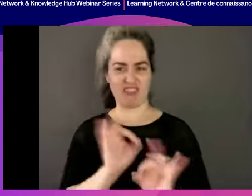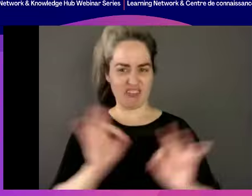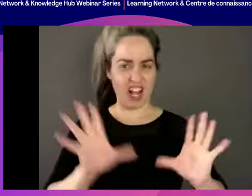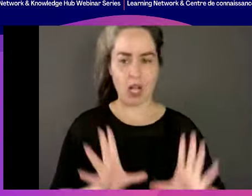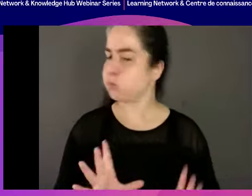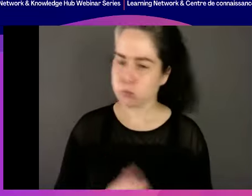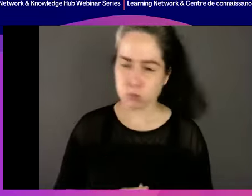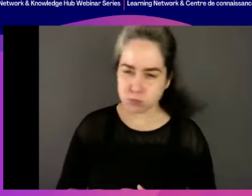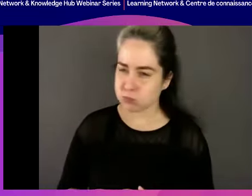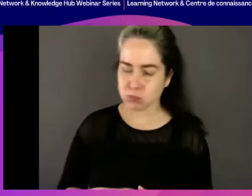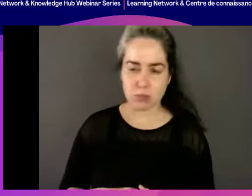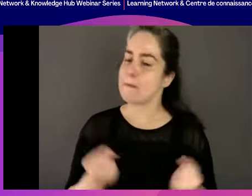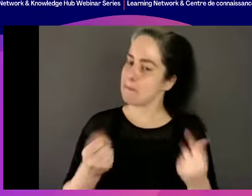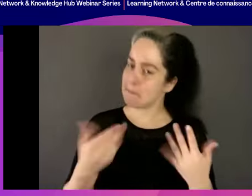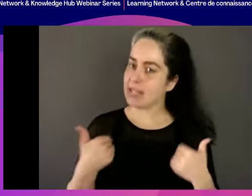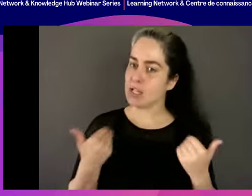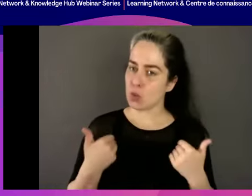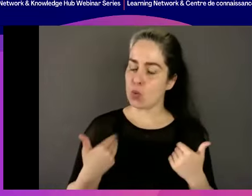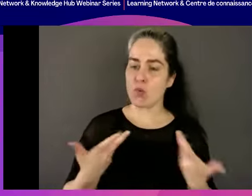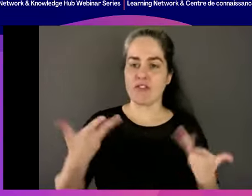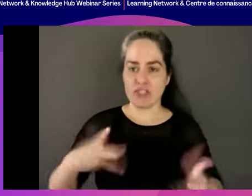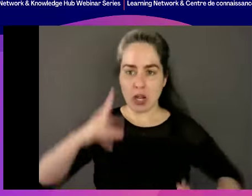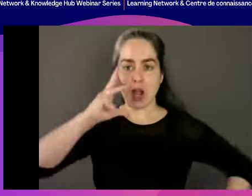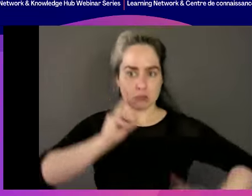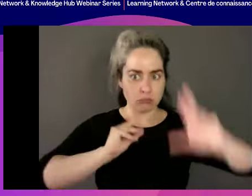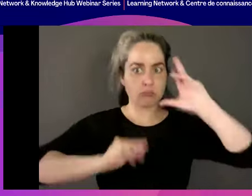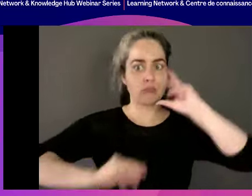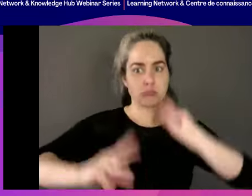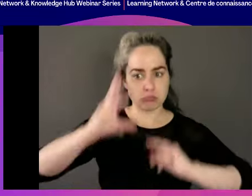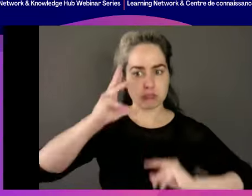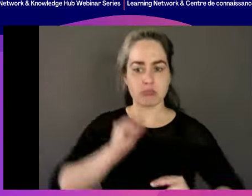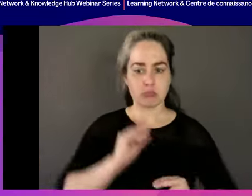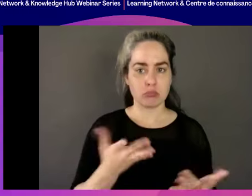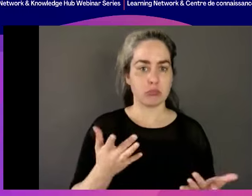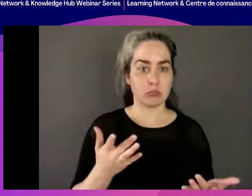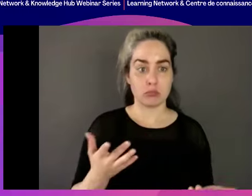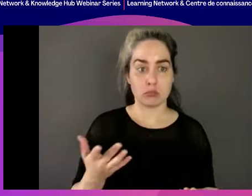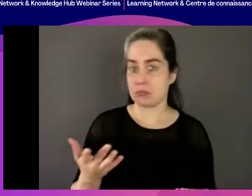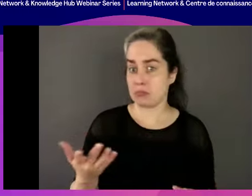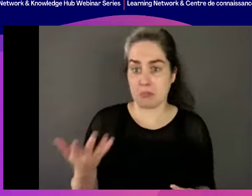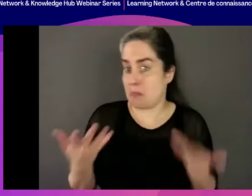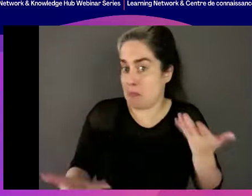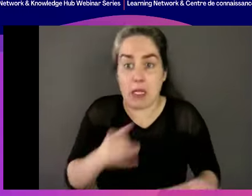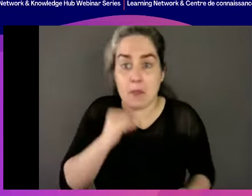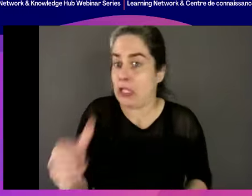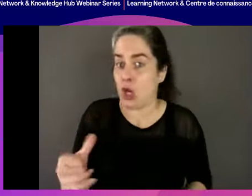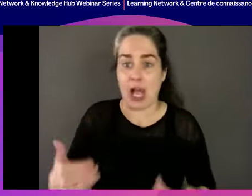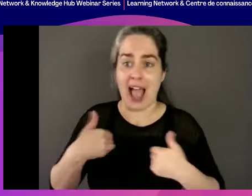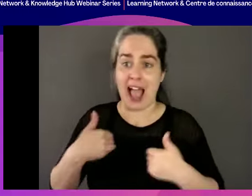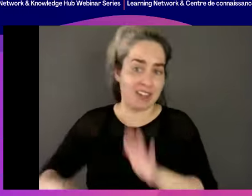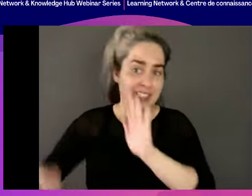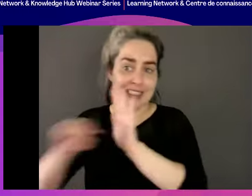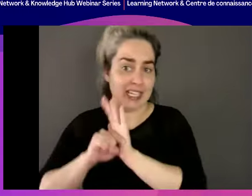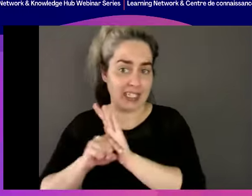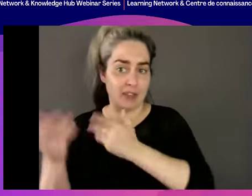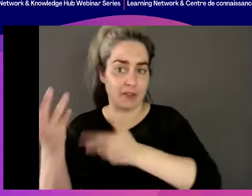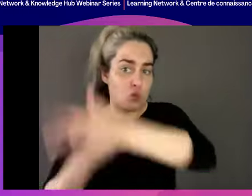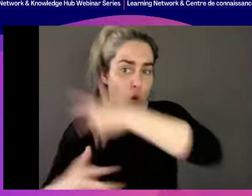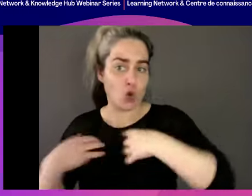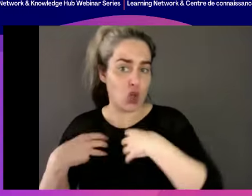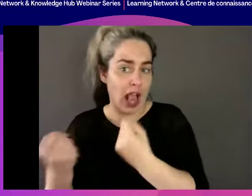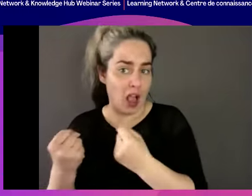and many youth who are exposed to adversity also do not develop negative health and social outcomes. And this really points to the